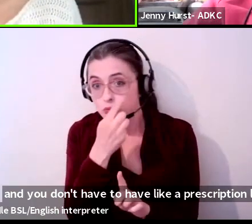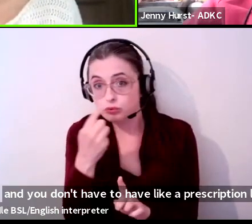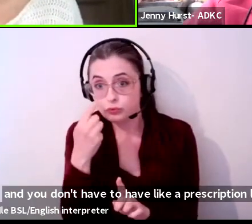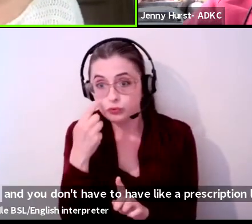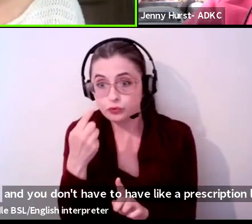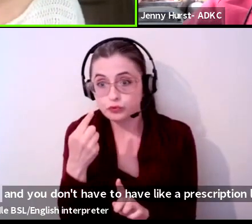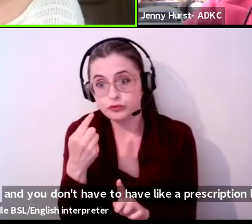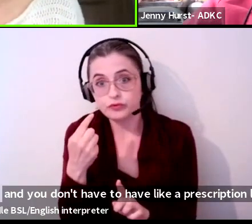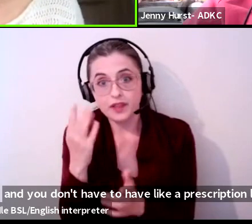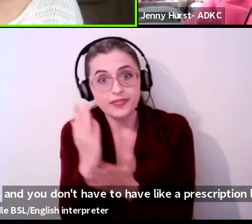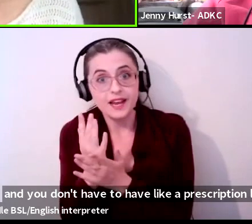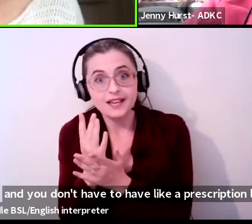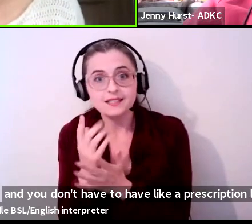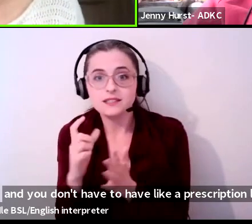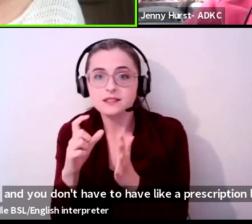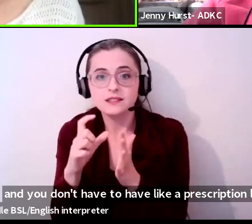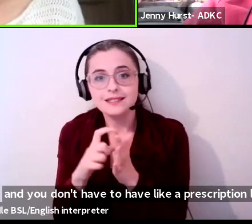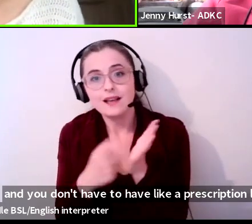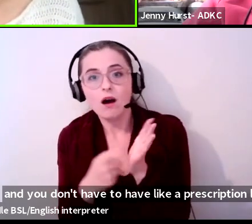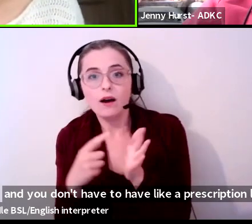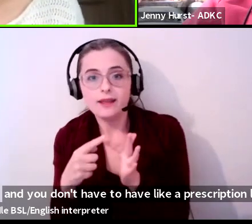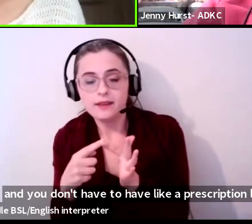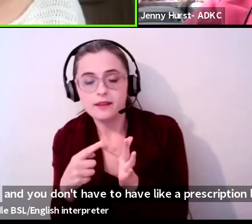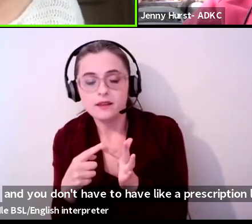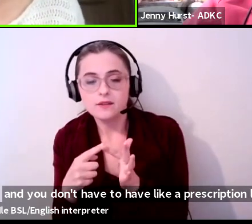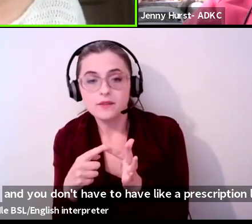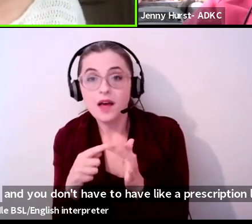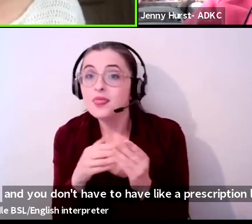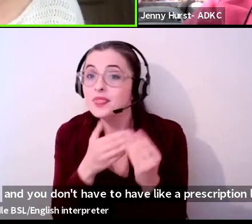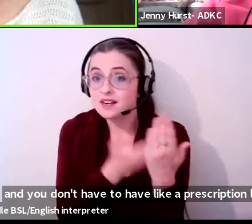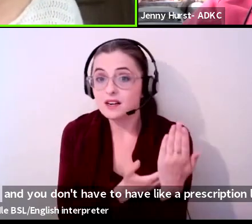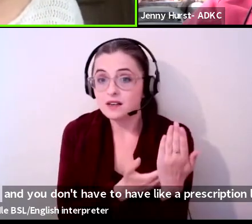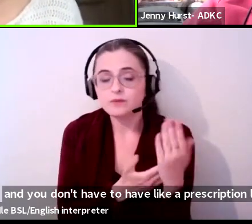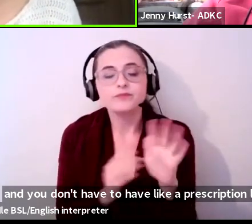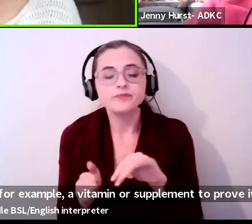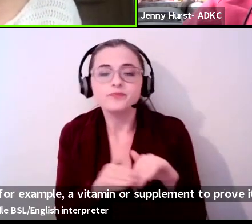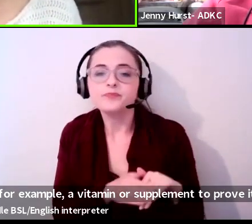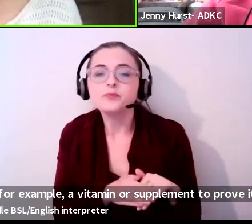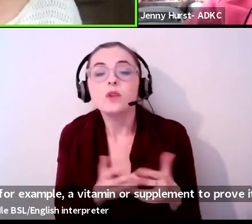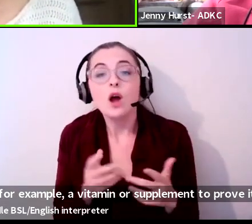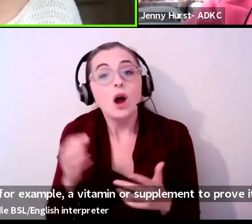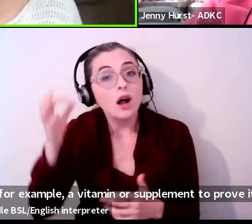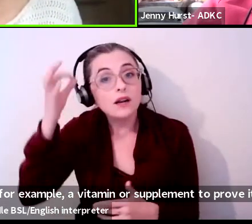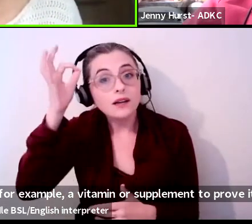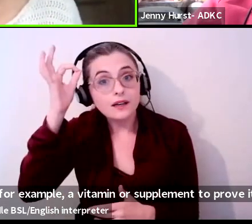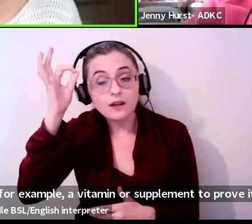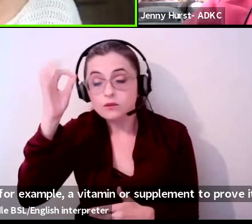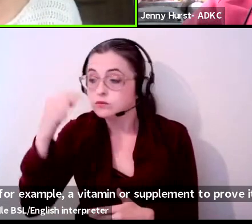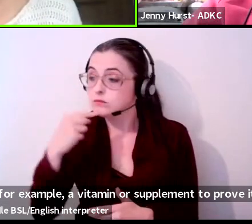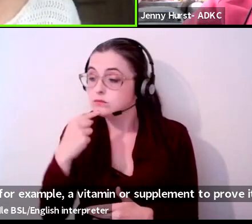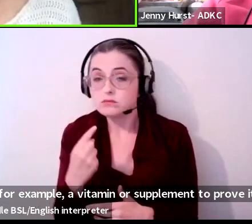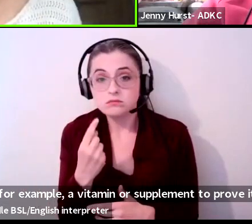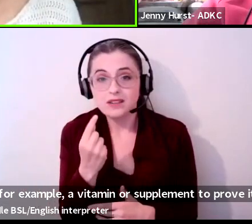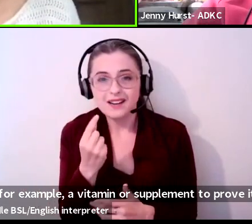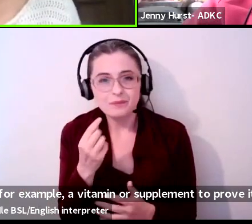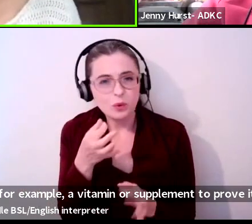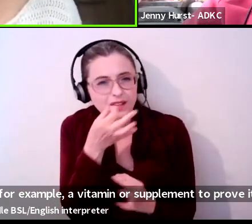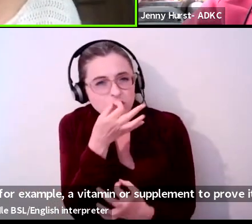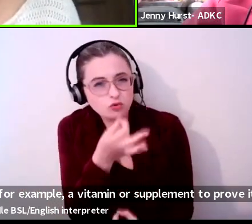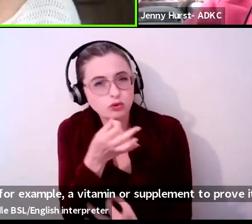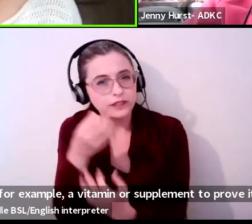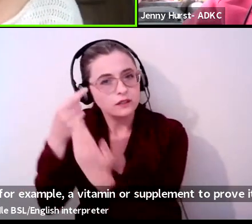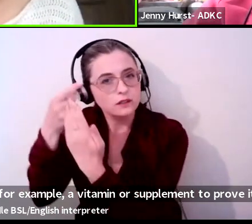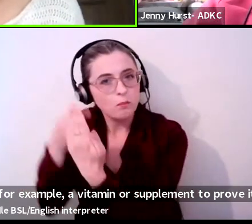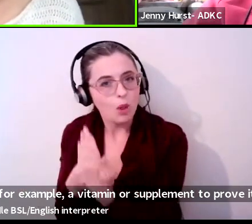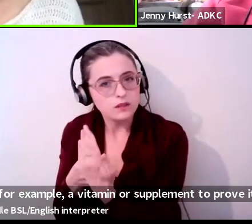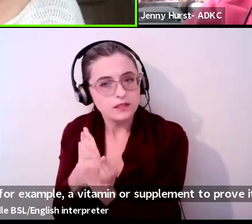is DRE. And actually the guidance, and it's true that local authorities can have very stringent